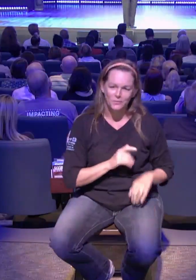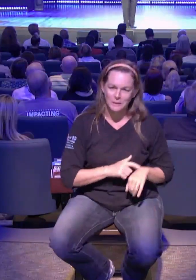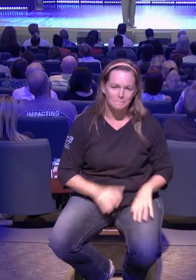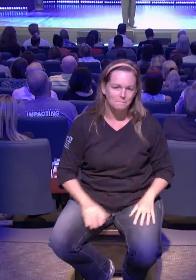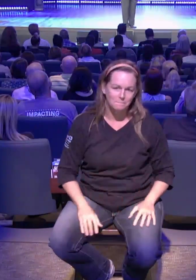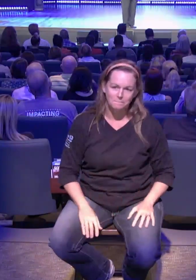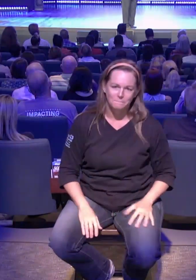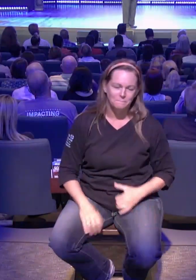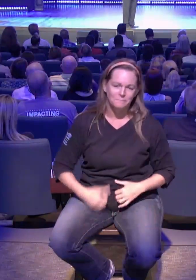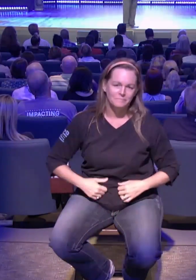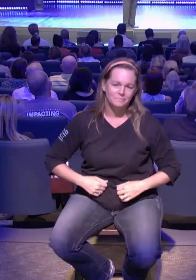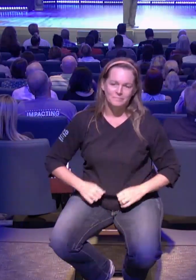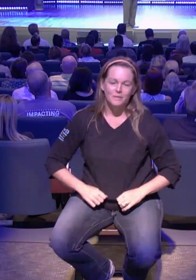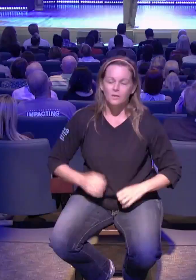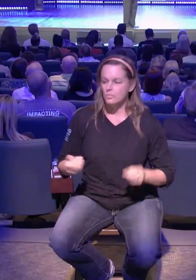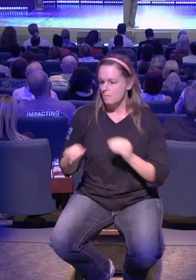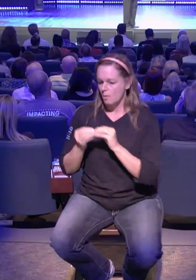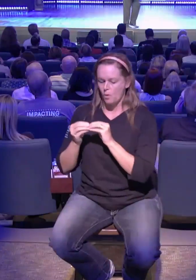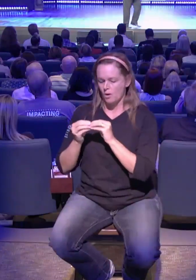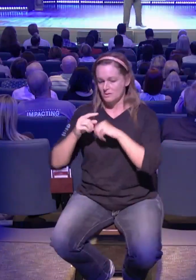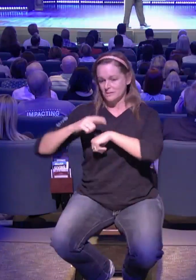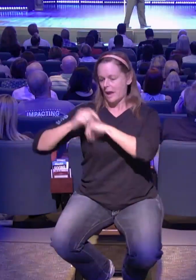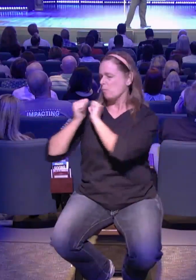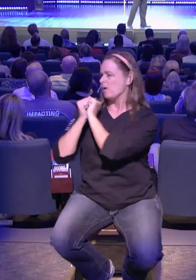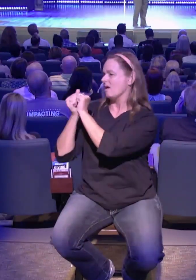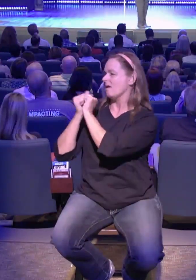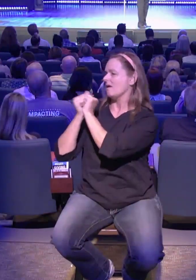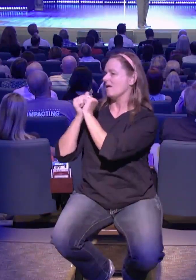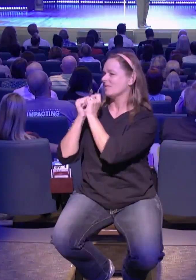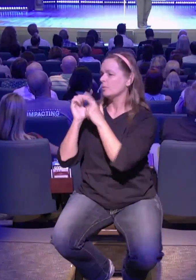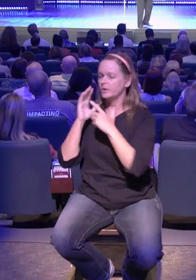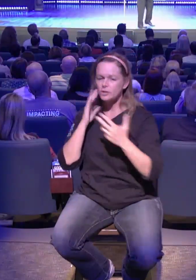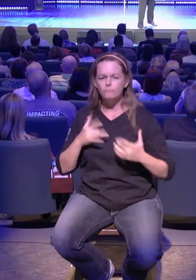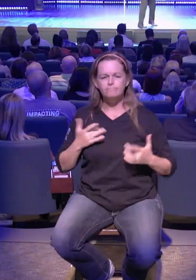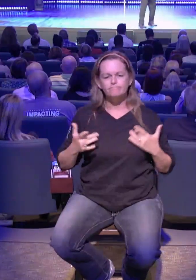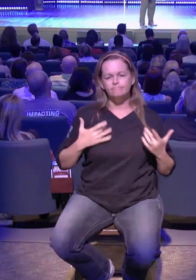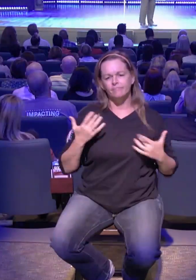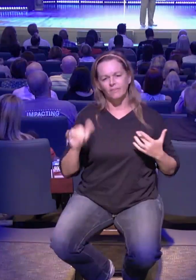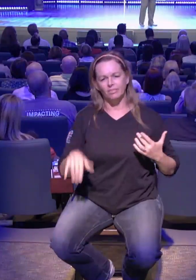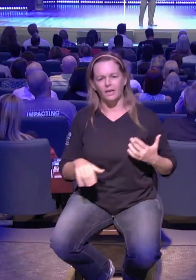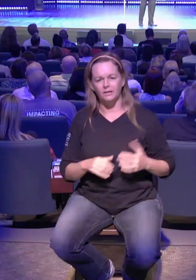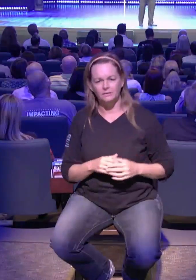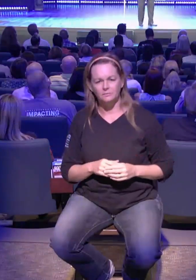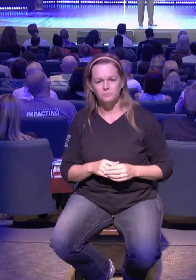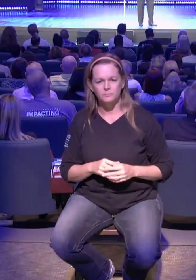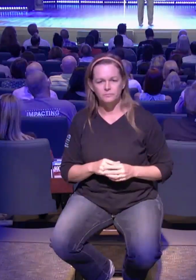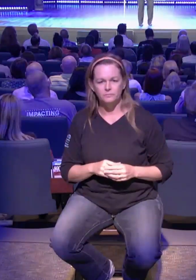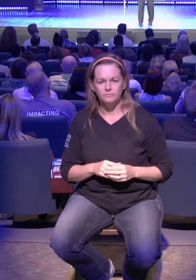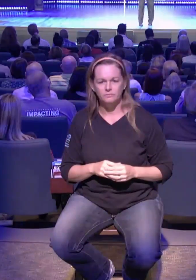our time with him, the more time we spend with him, the more we can sense his timing,